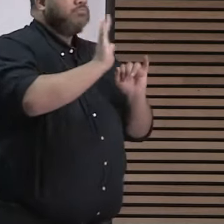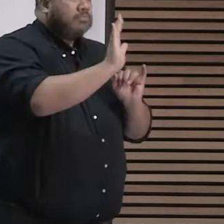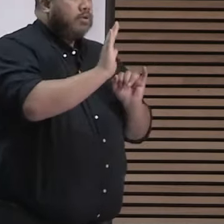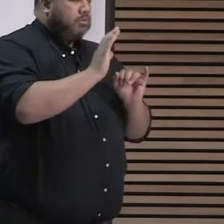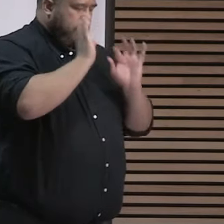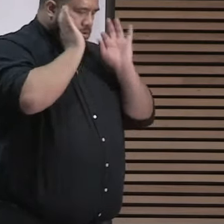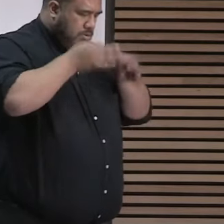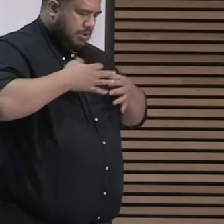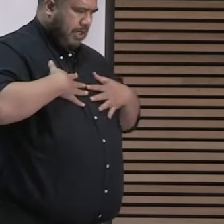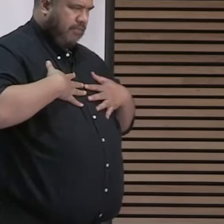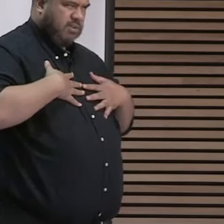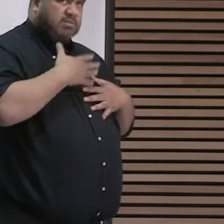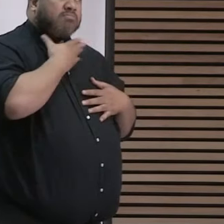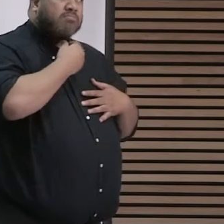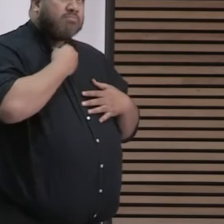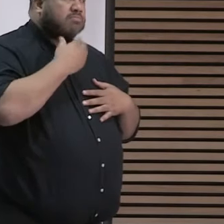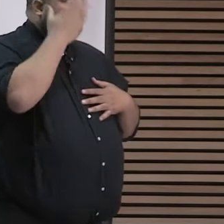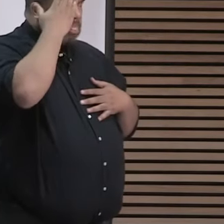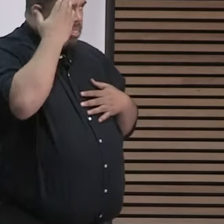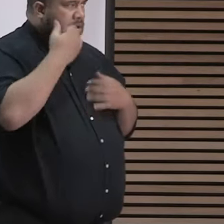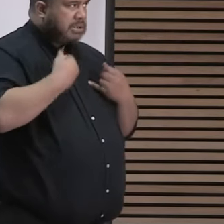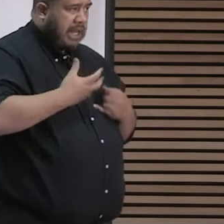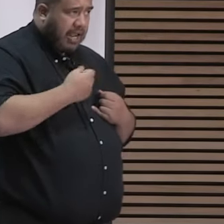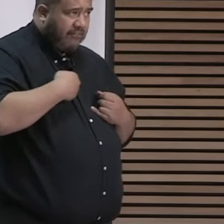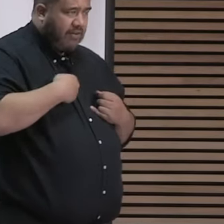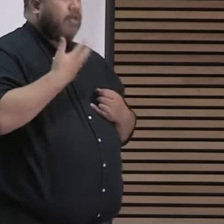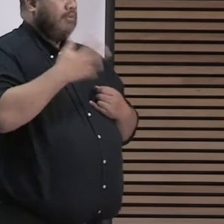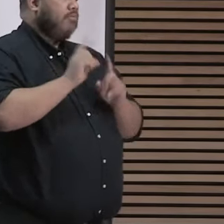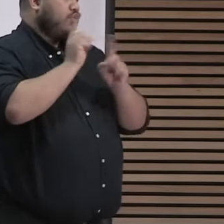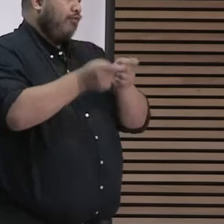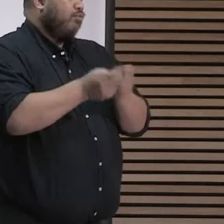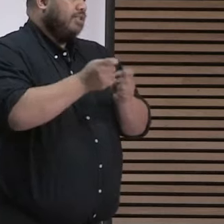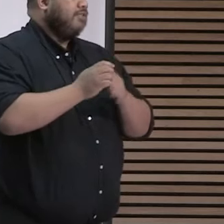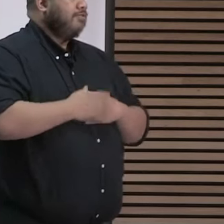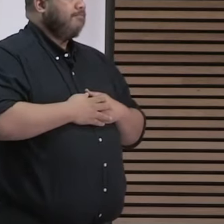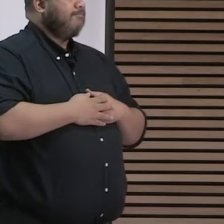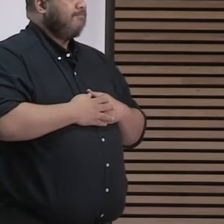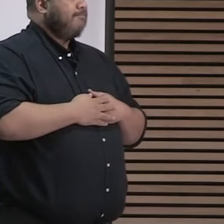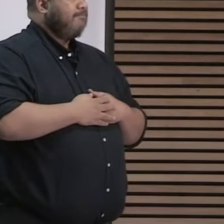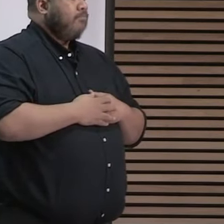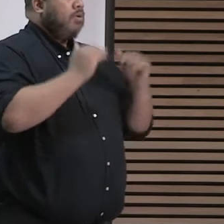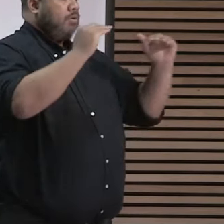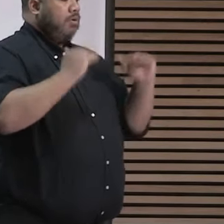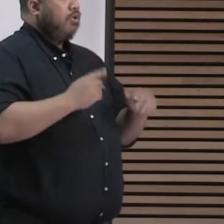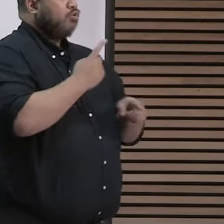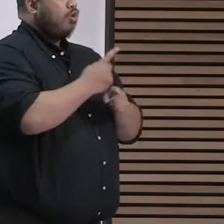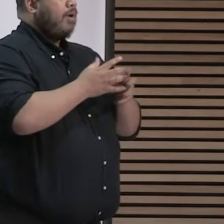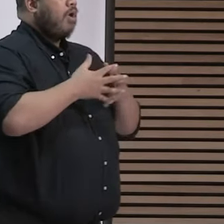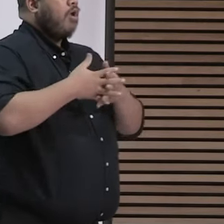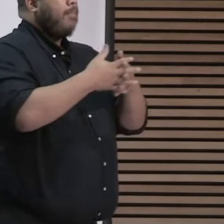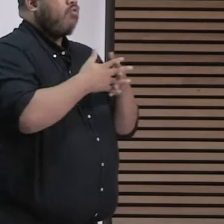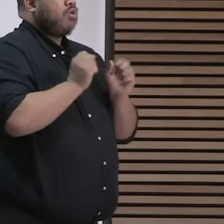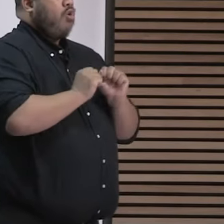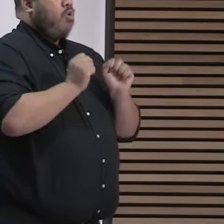advice about getting a test if you become symptomatic. On the Americold environmental testing, a